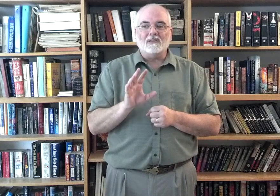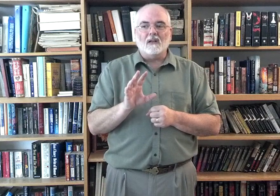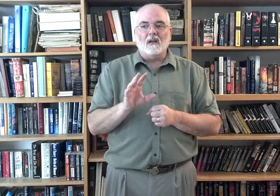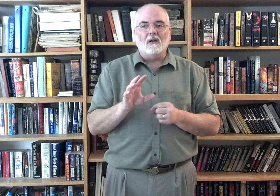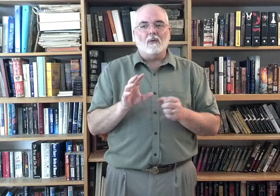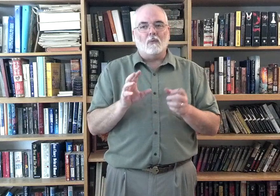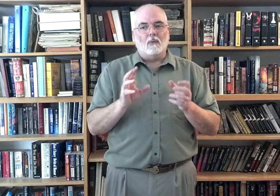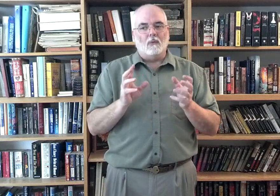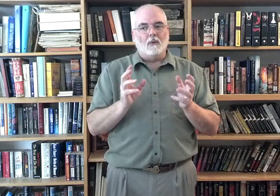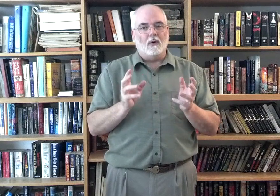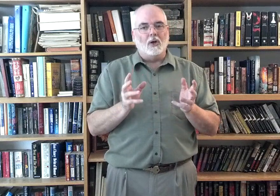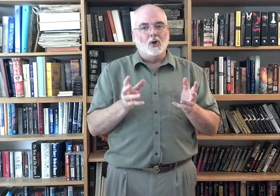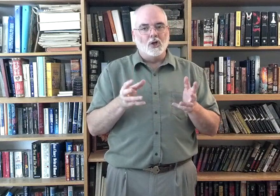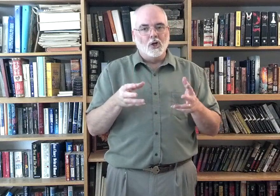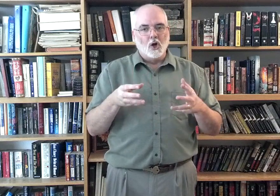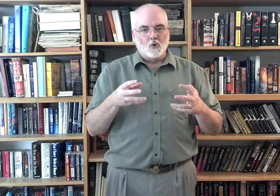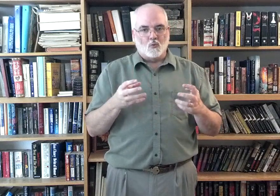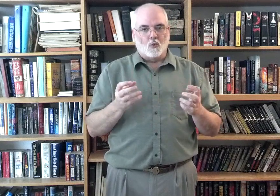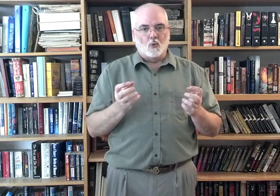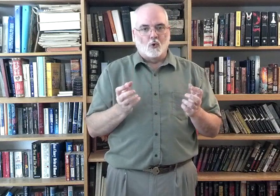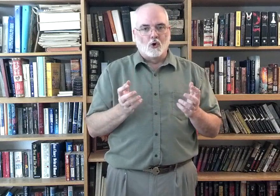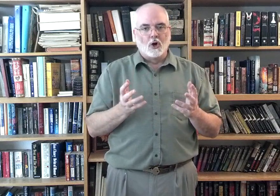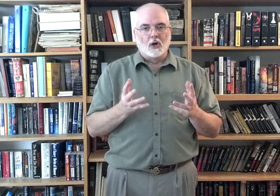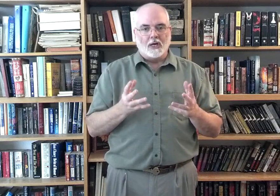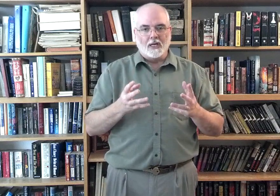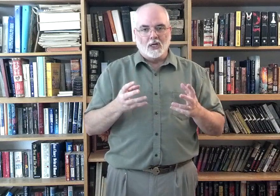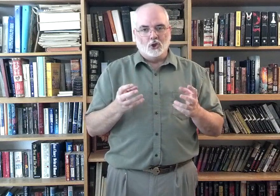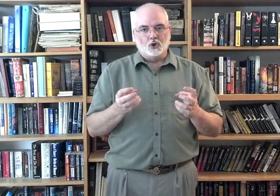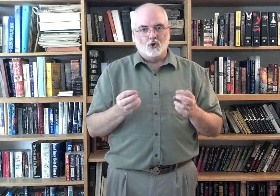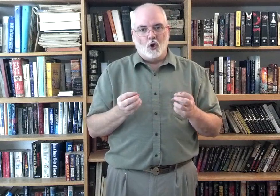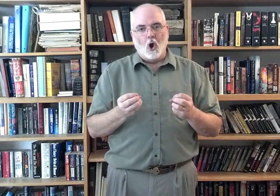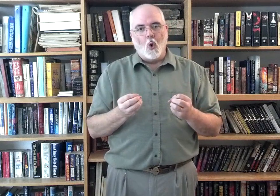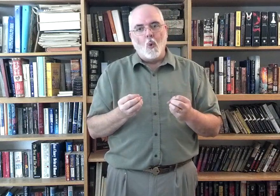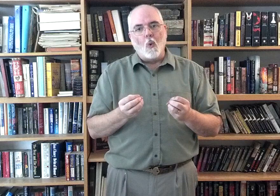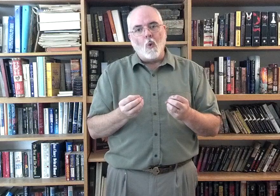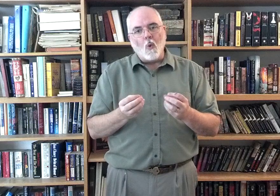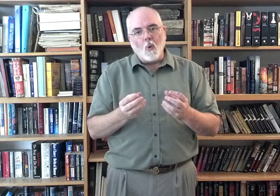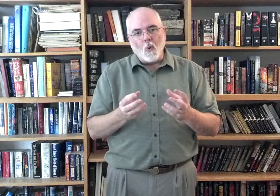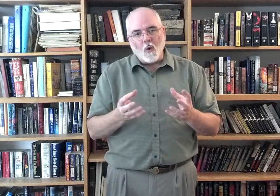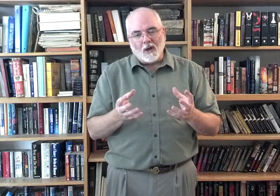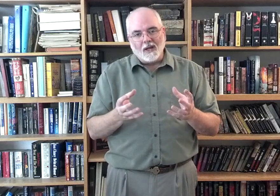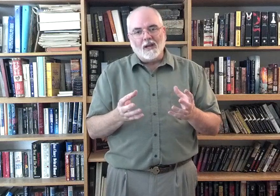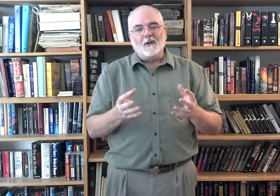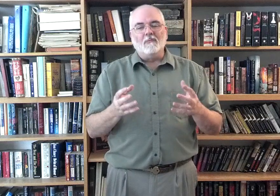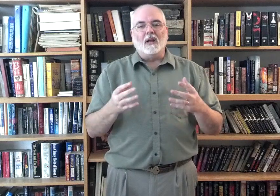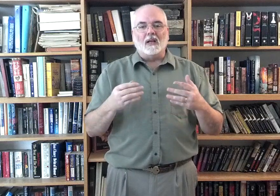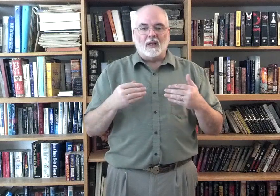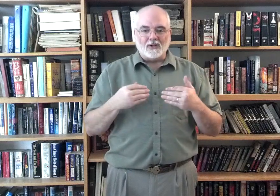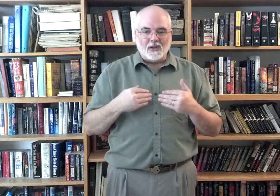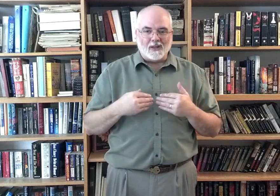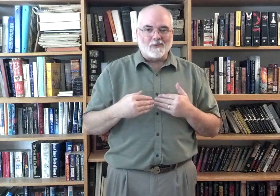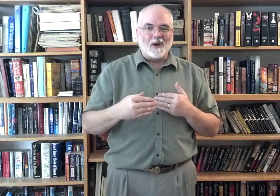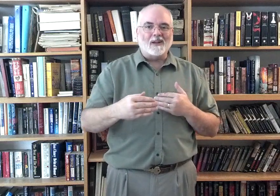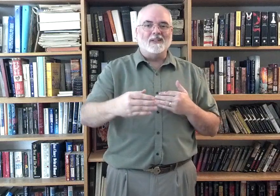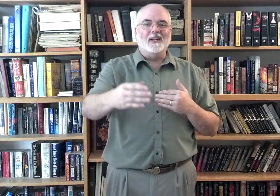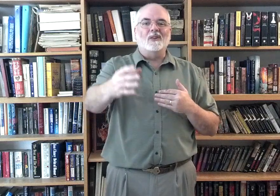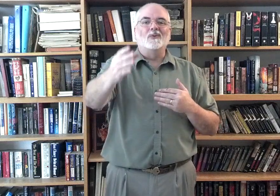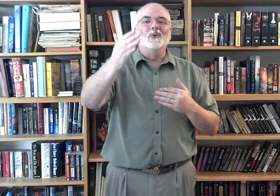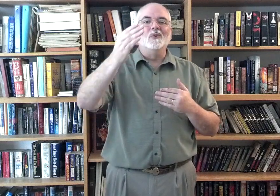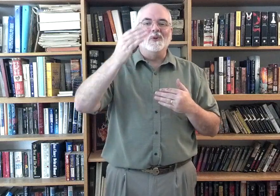sung really, really slow, but it'll let you get practice getting through the